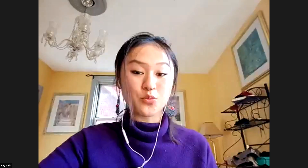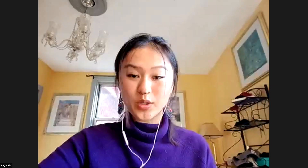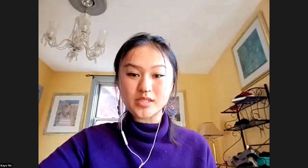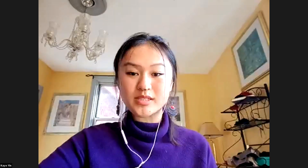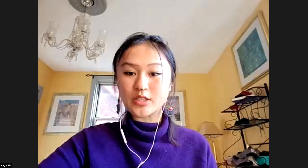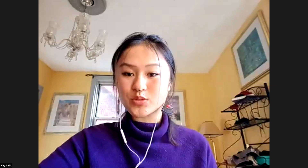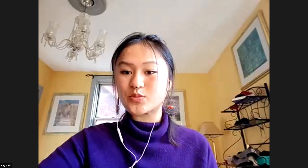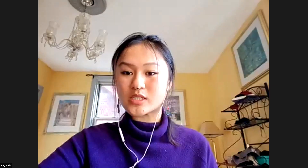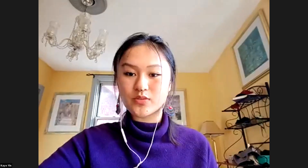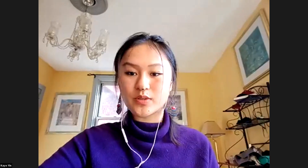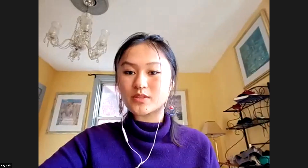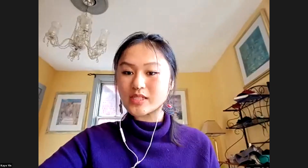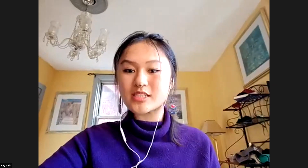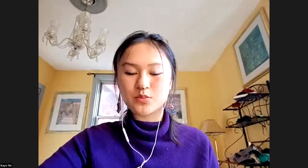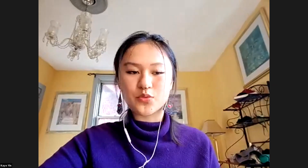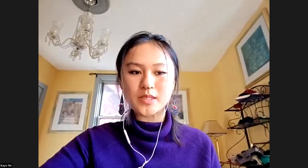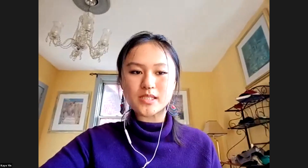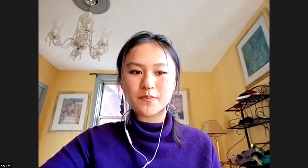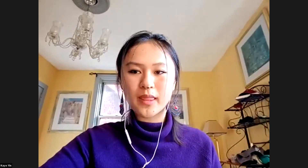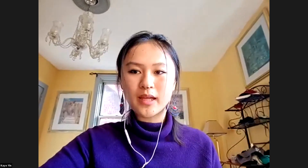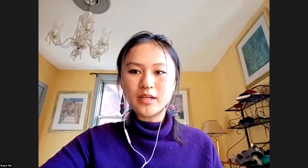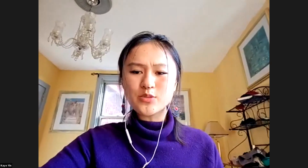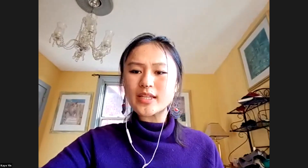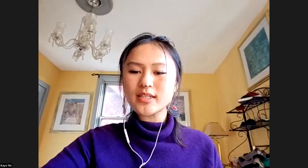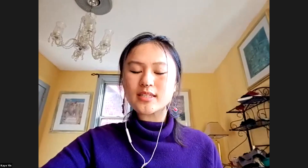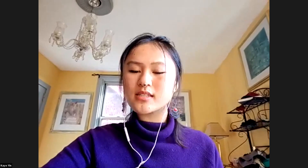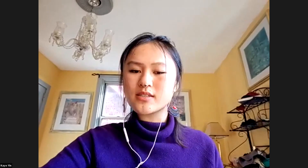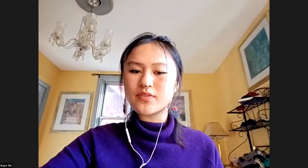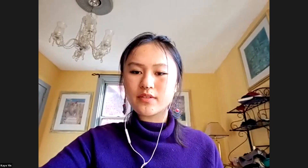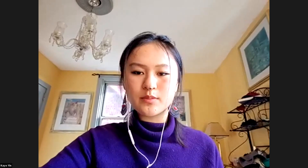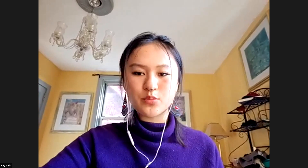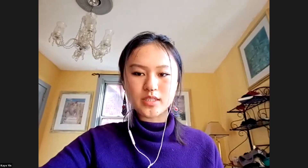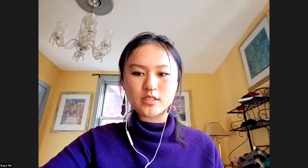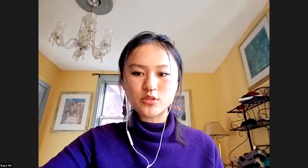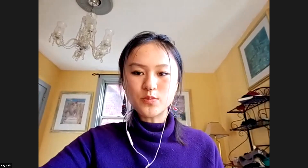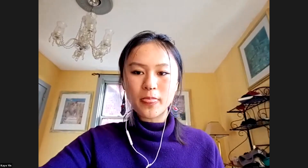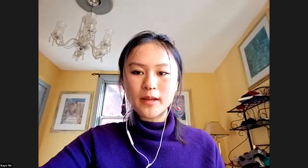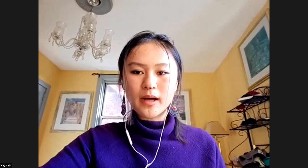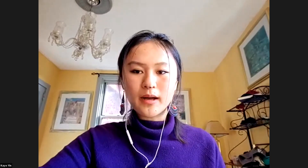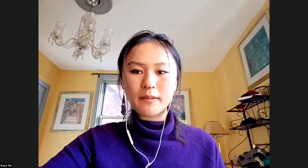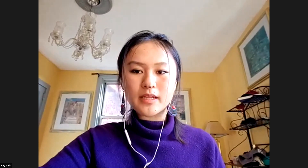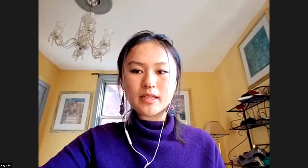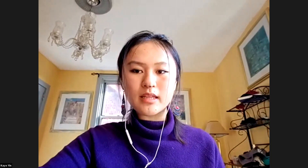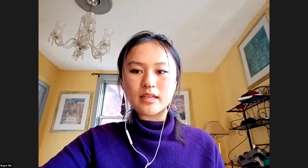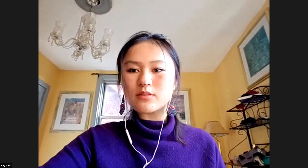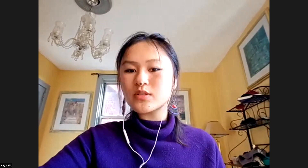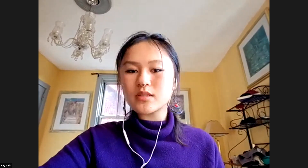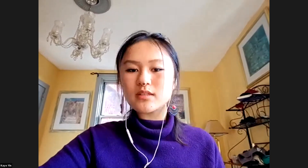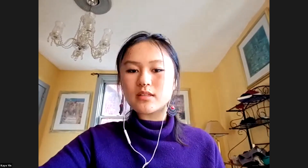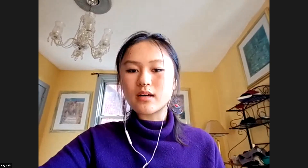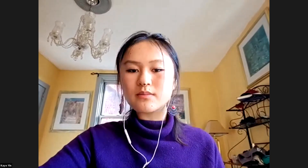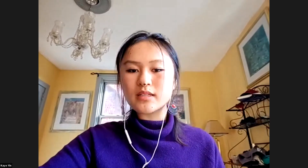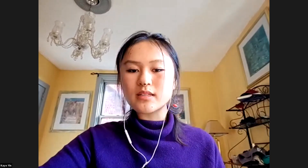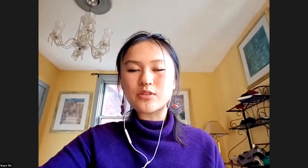give worse downstream translation performance. So I think this is a very important issue. And it